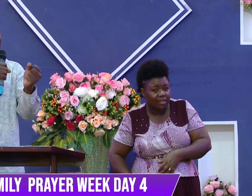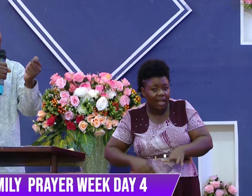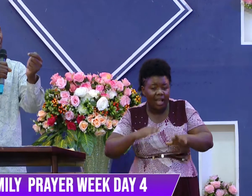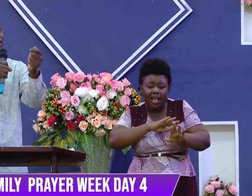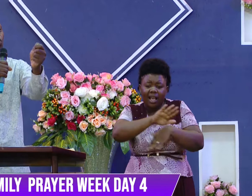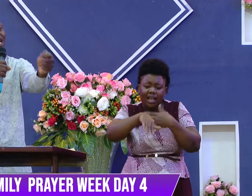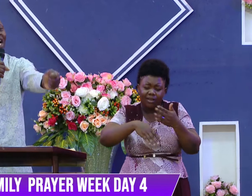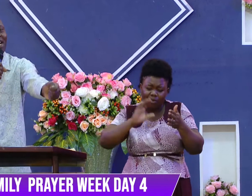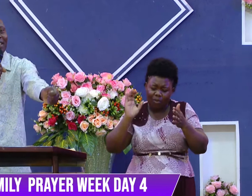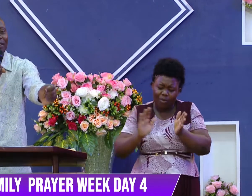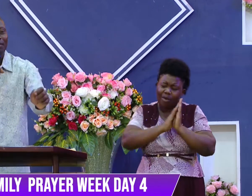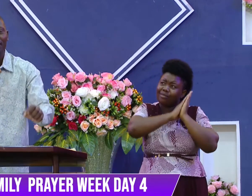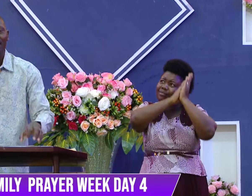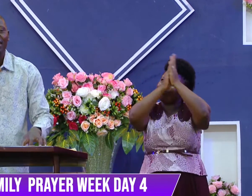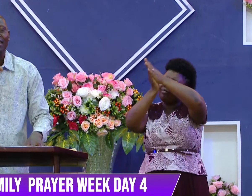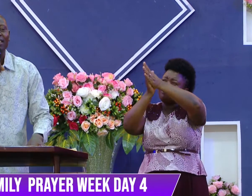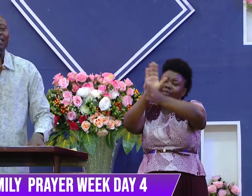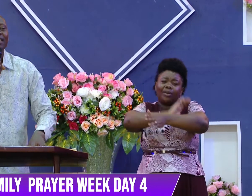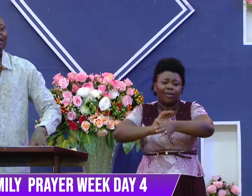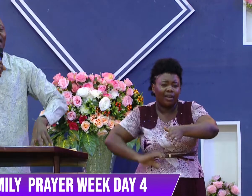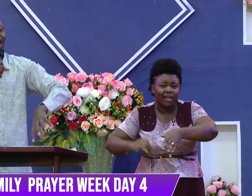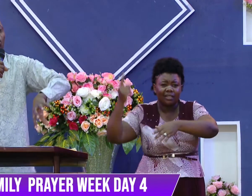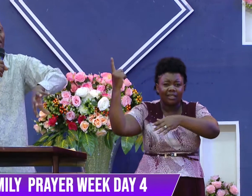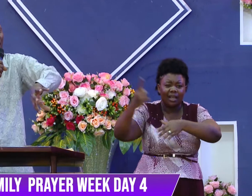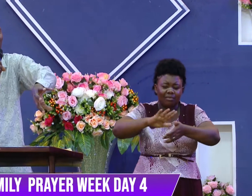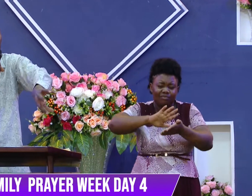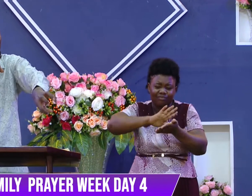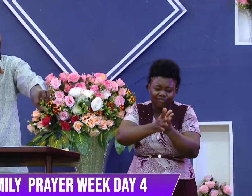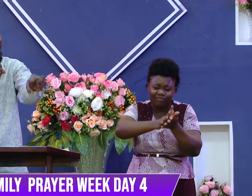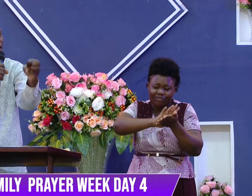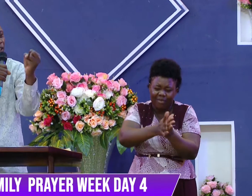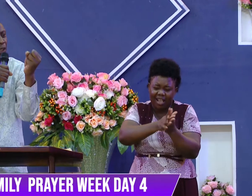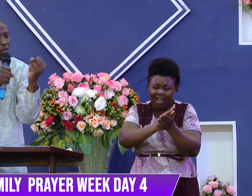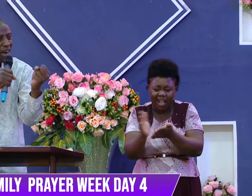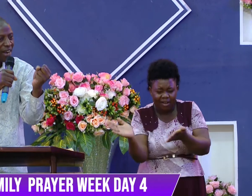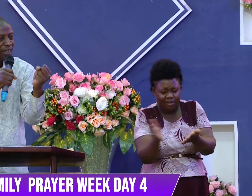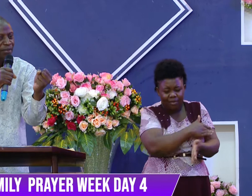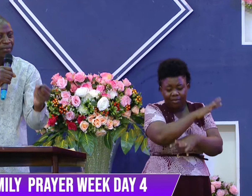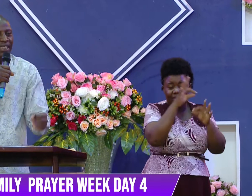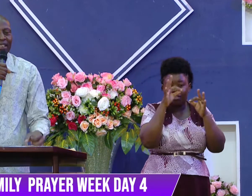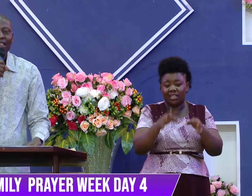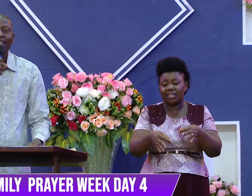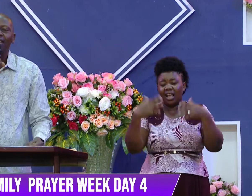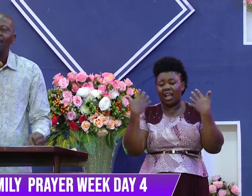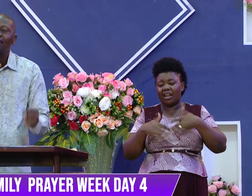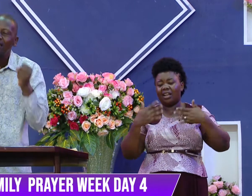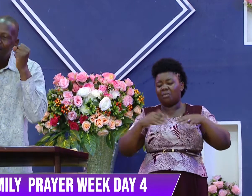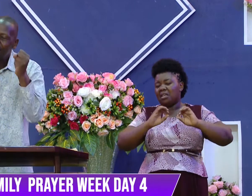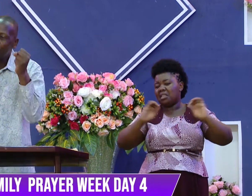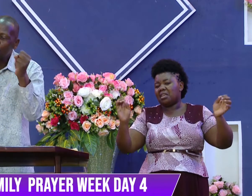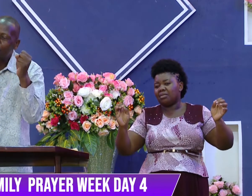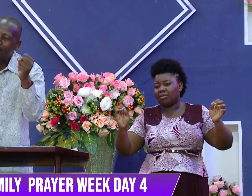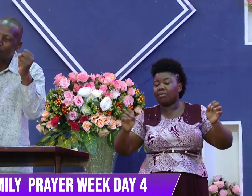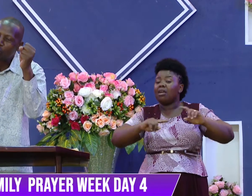Kristo n'azimementula. We ought to have given it to Christ and it breaks them. Kyonna ekitakkirizibwa. That it takes out everything that is